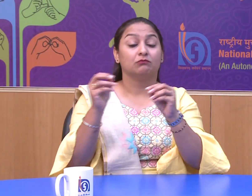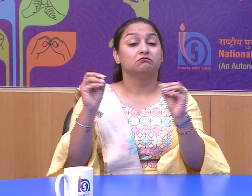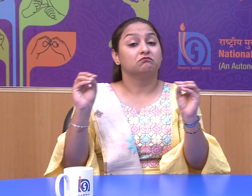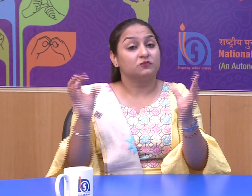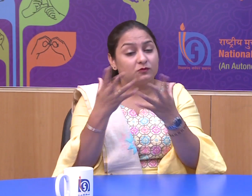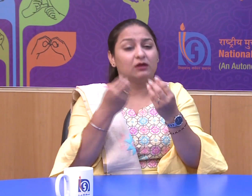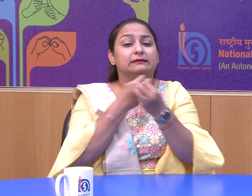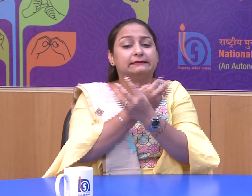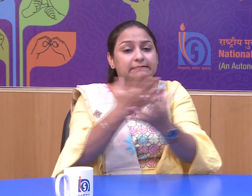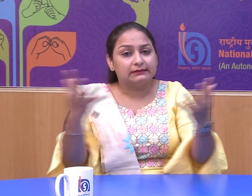several musicians.